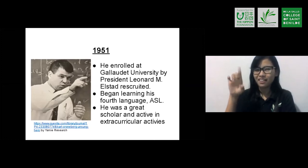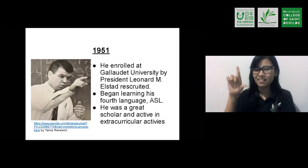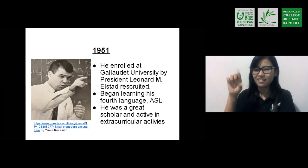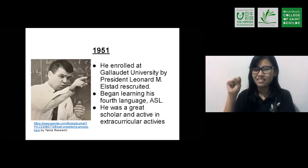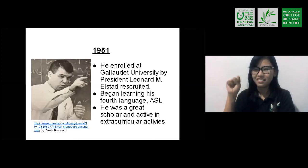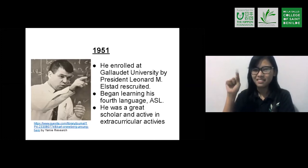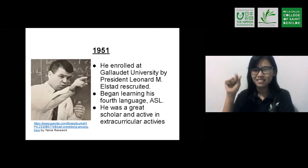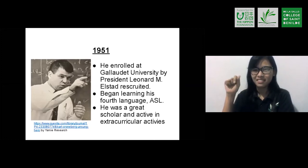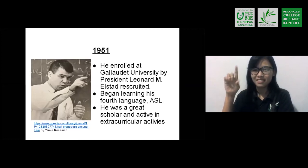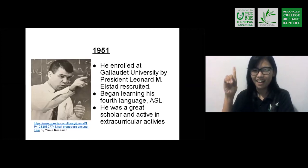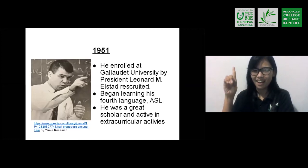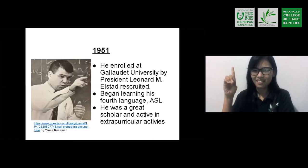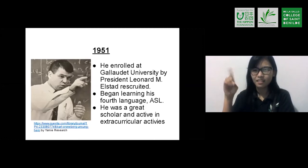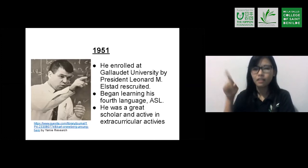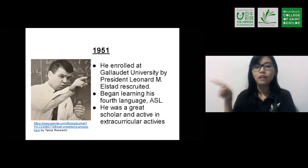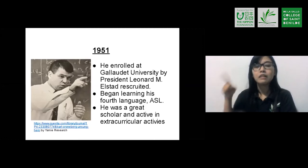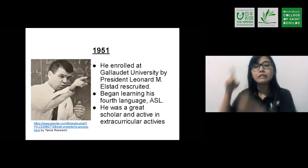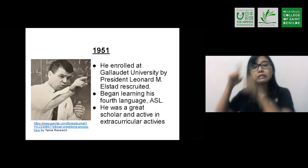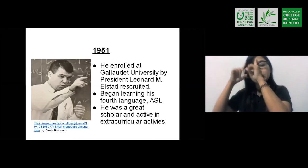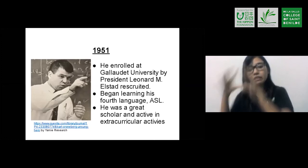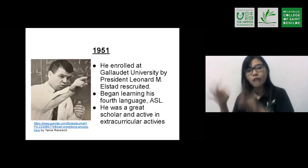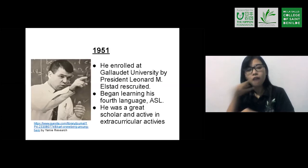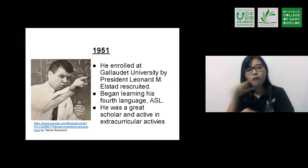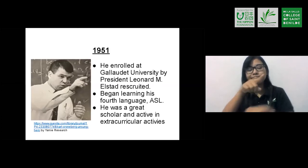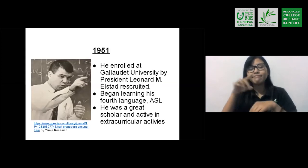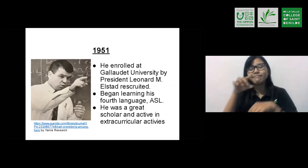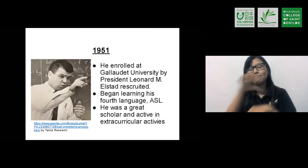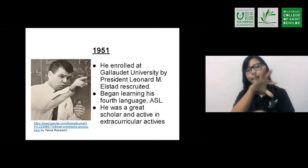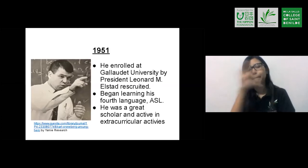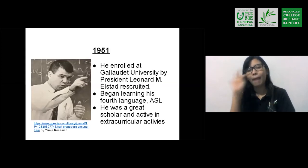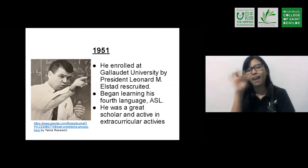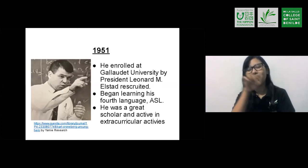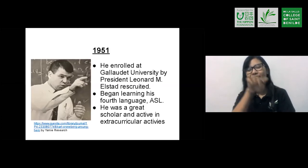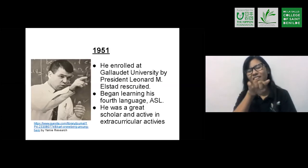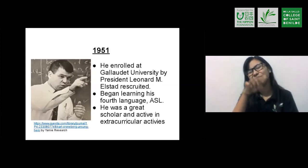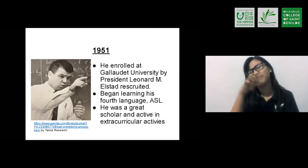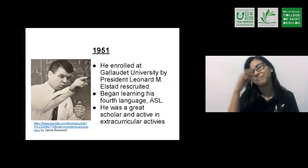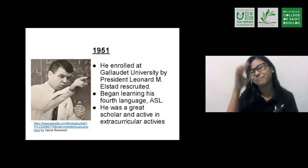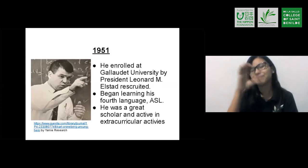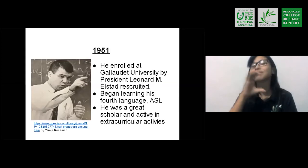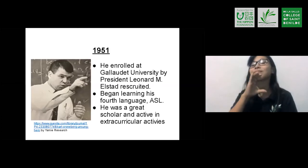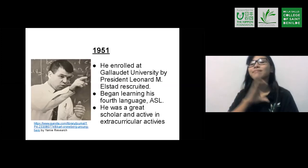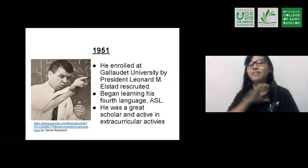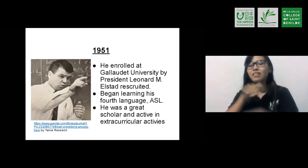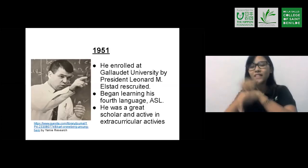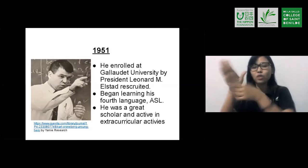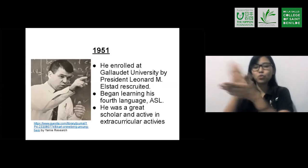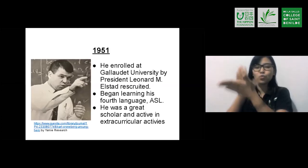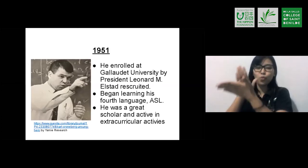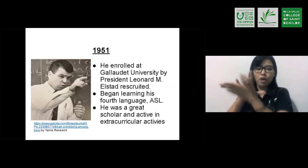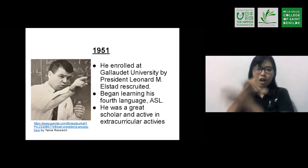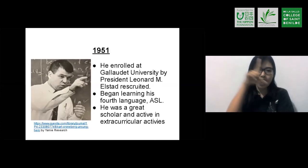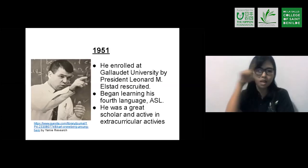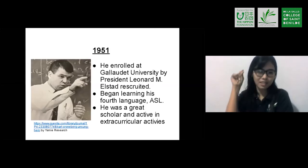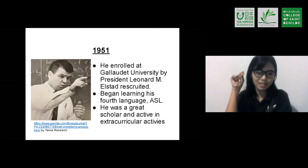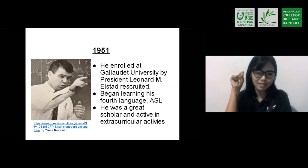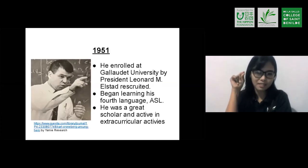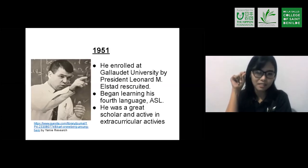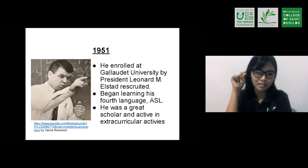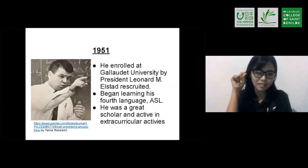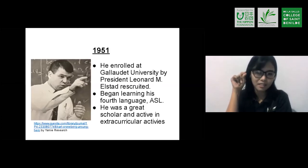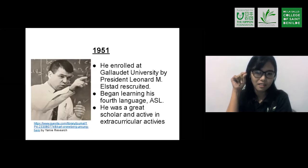Gallaudet at the time was Leonard Elstad, and he recruited